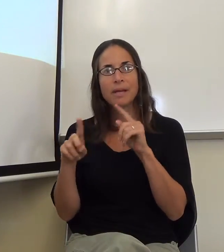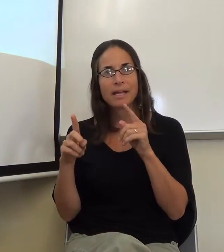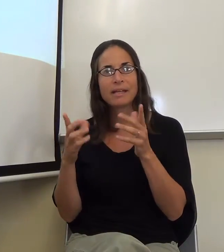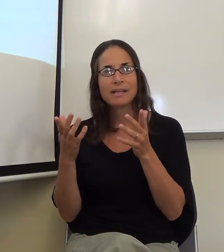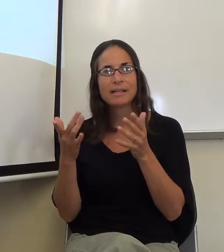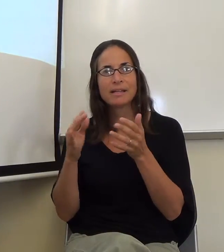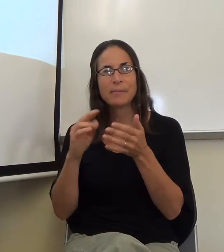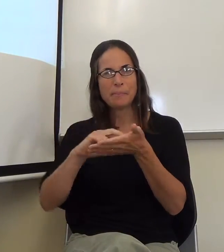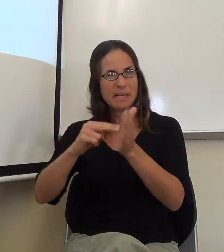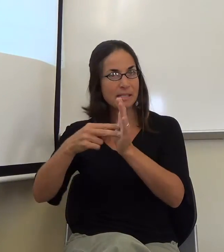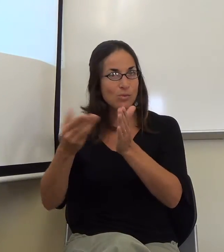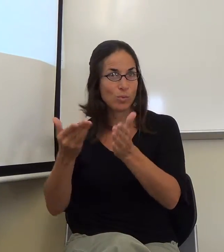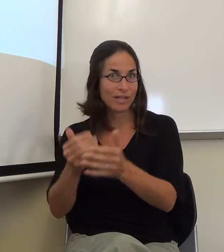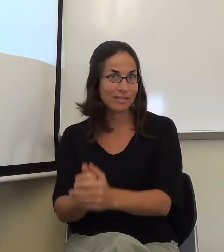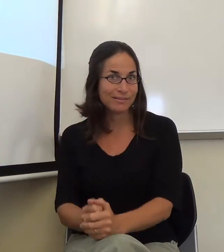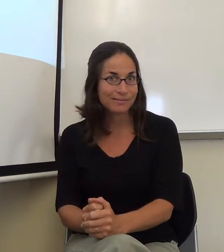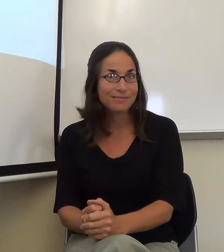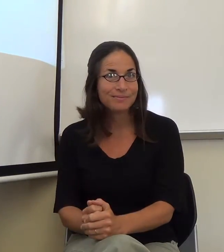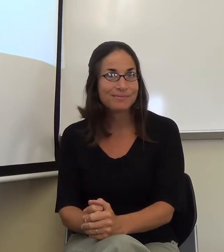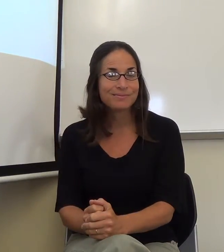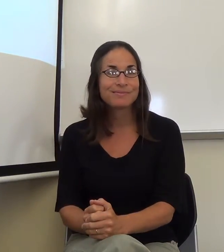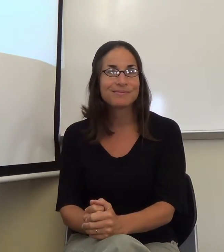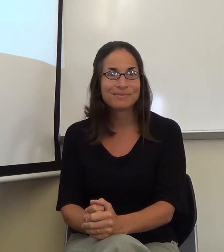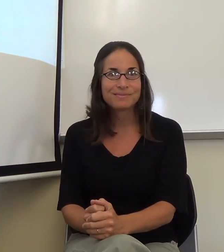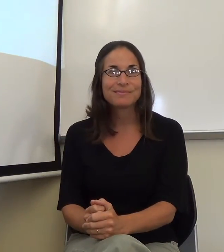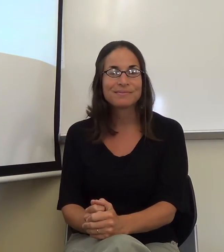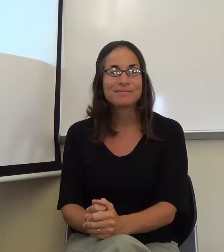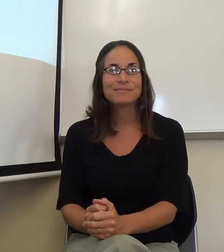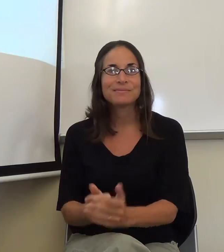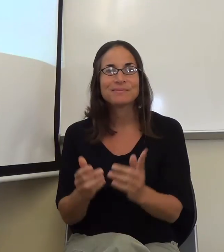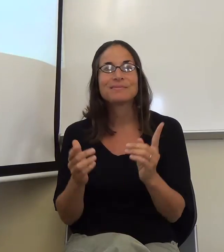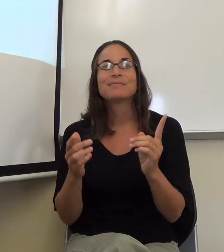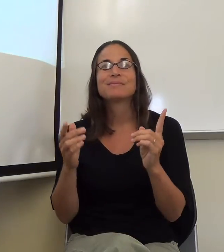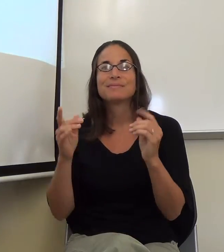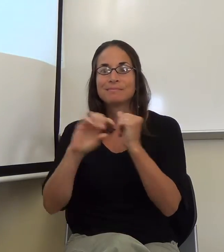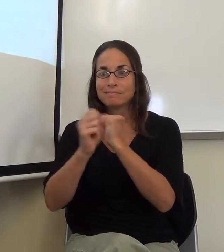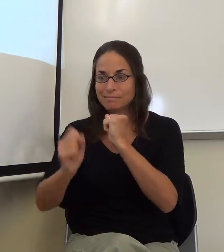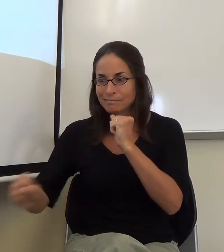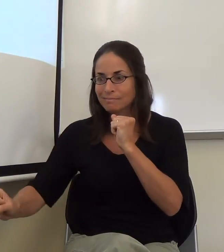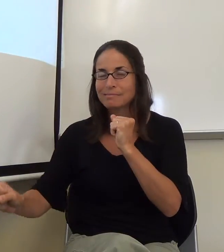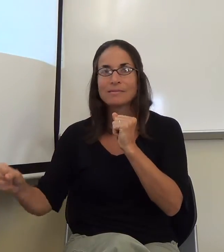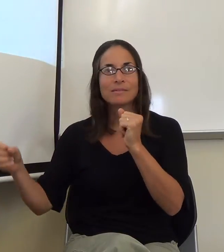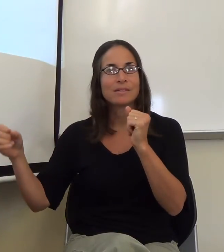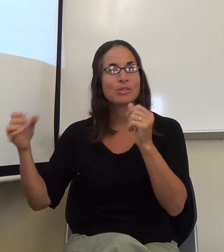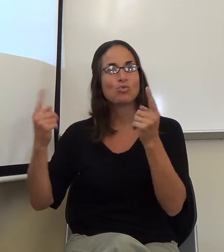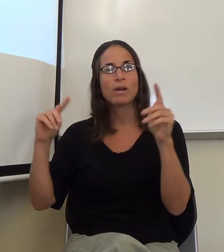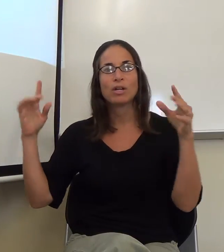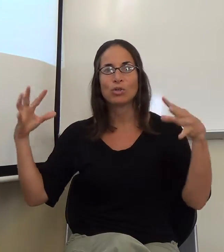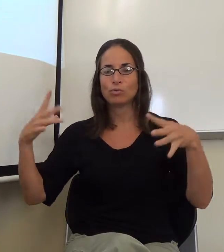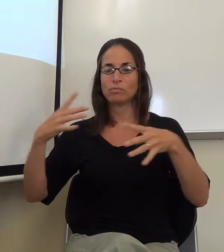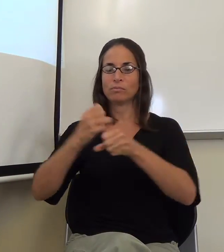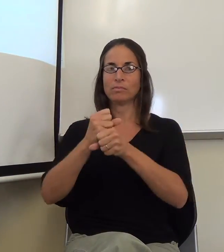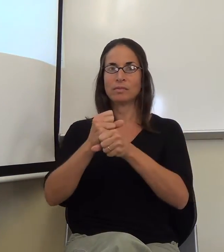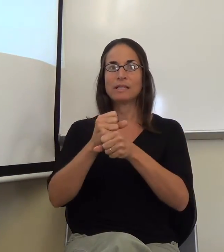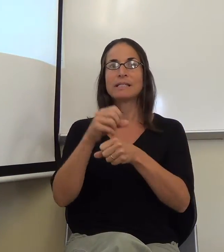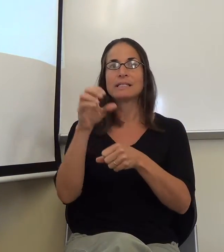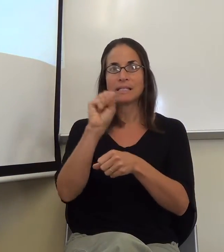it mean? Okay, yeah, again, boil it down to subject, verb, main